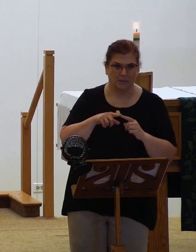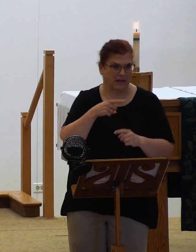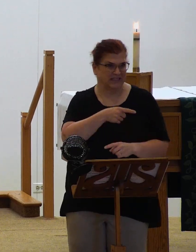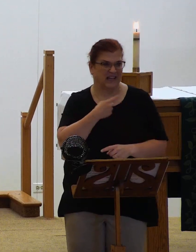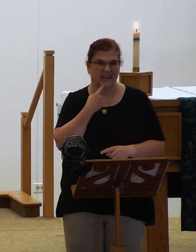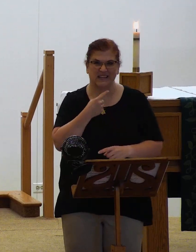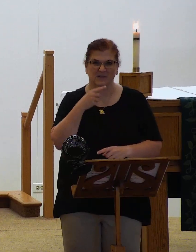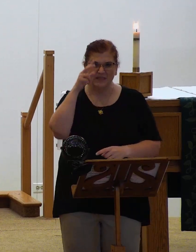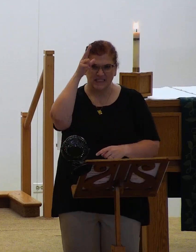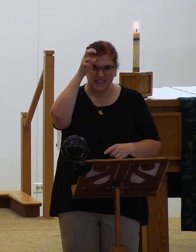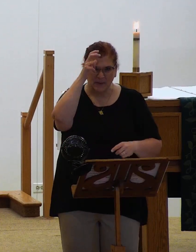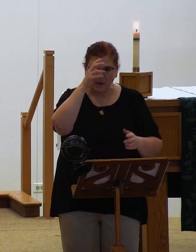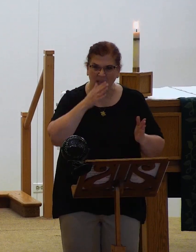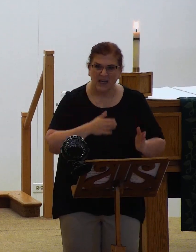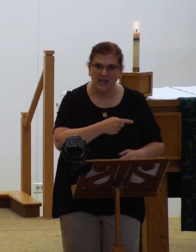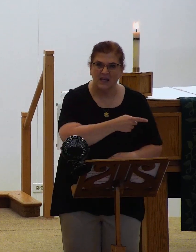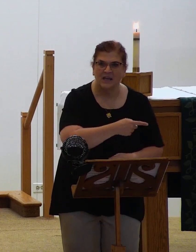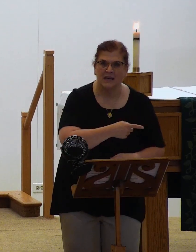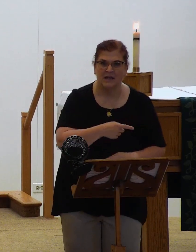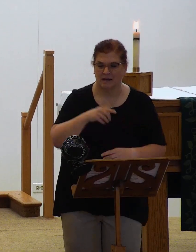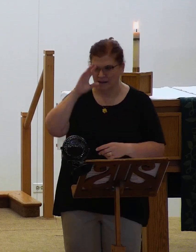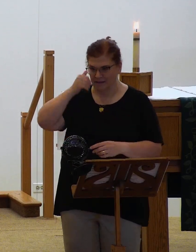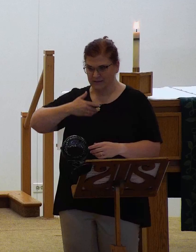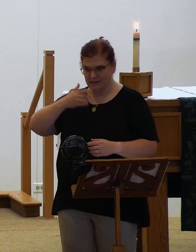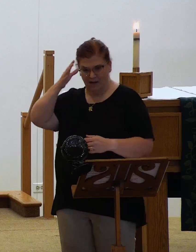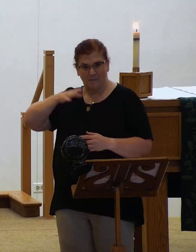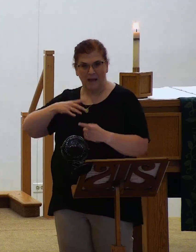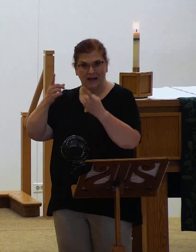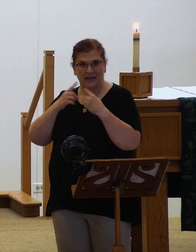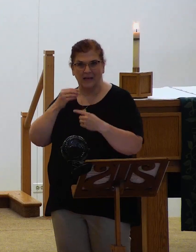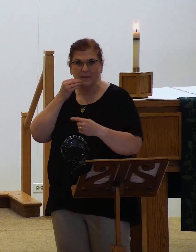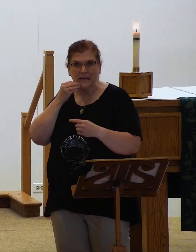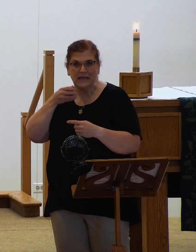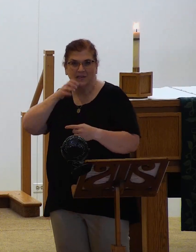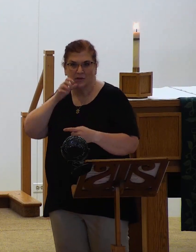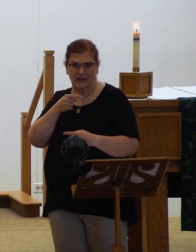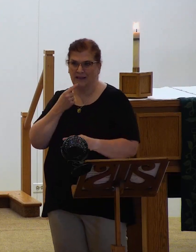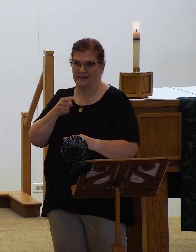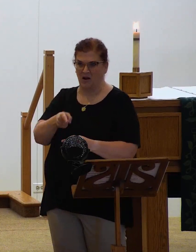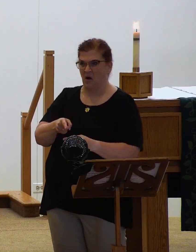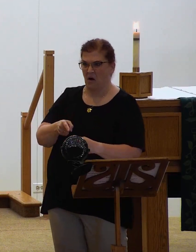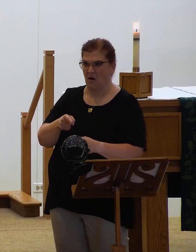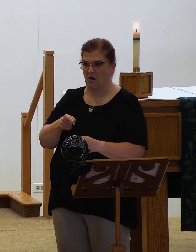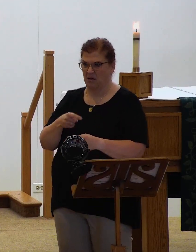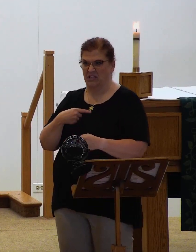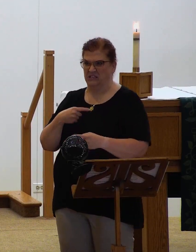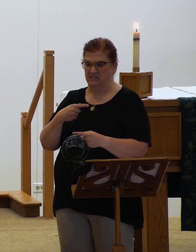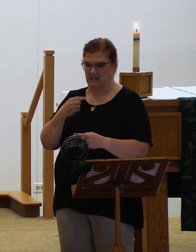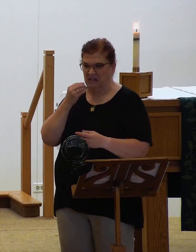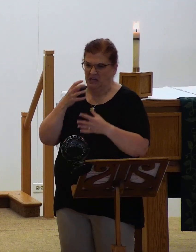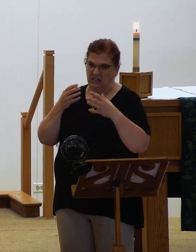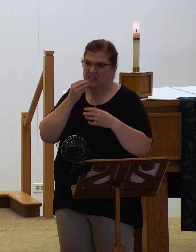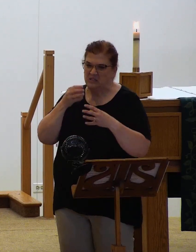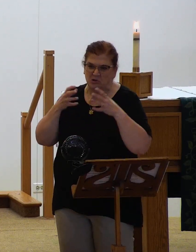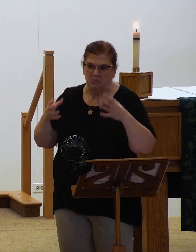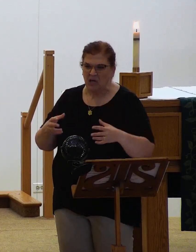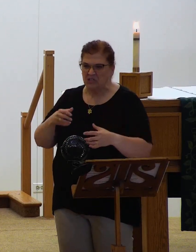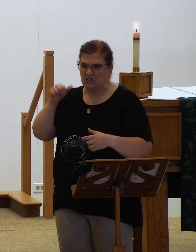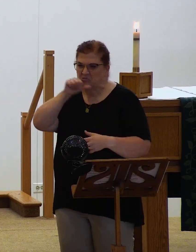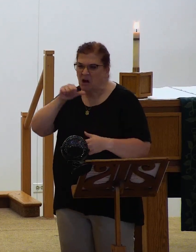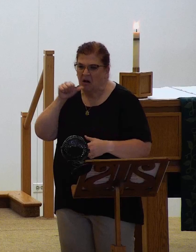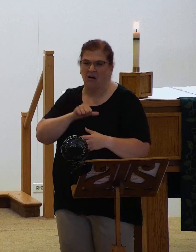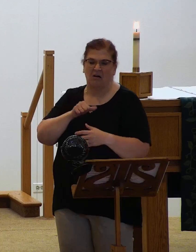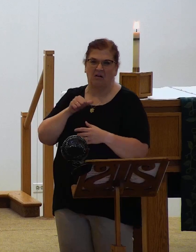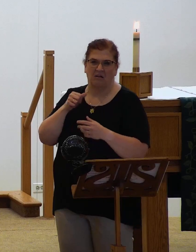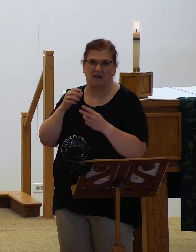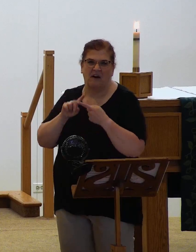demon. The Son of Man came eating and drinking, and they say, 'Look, a glutton and a drunkard, a friend of tax